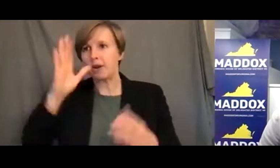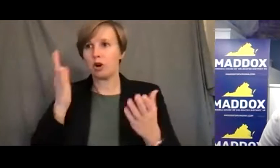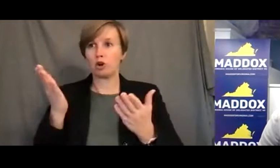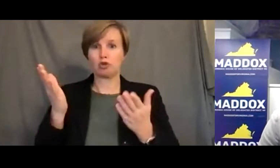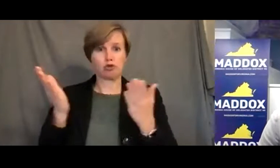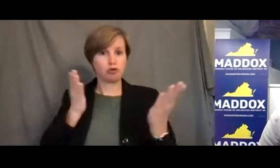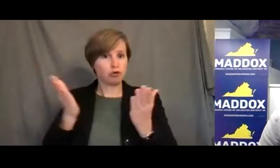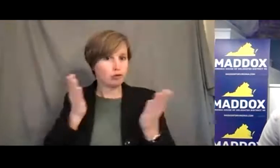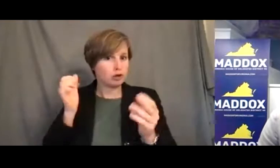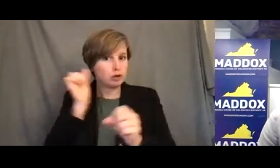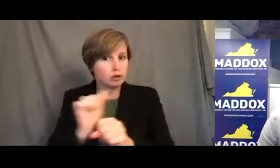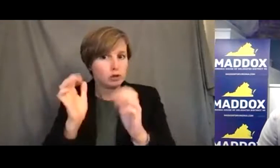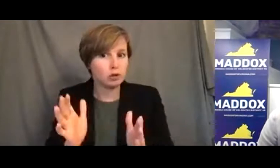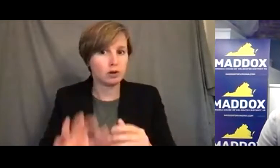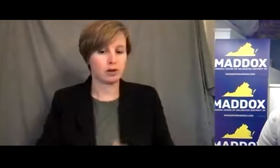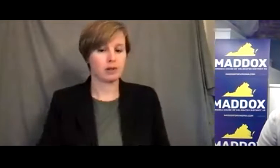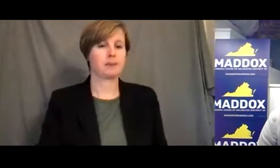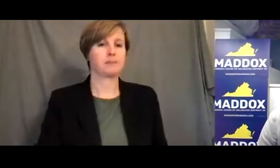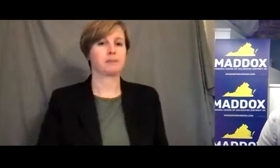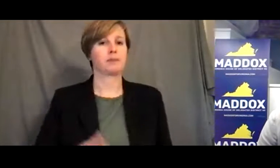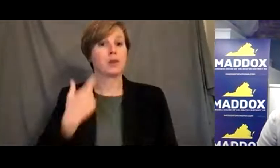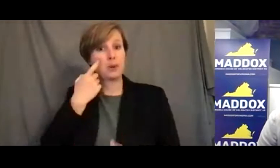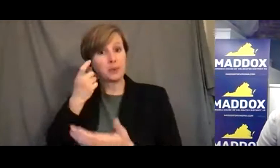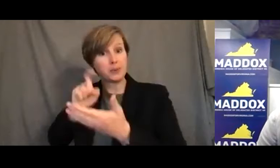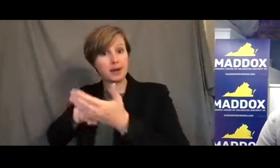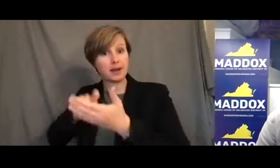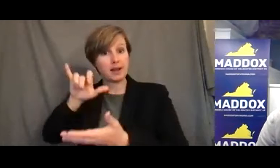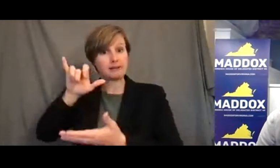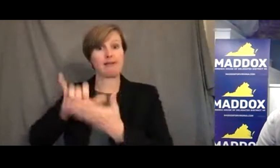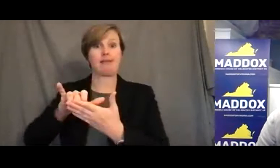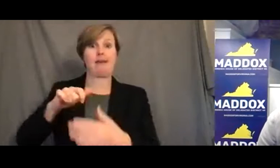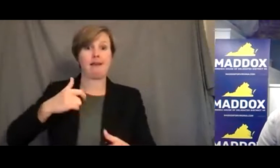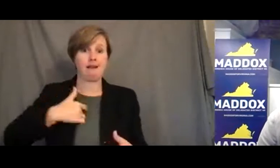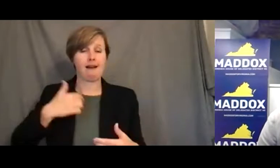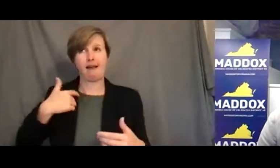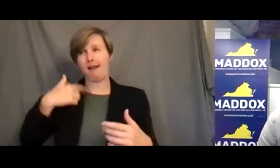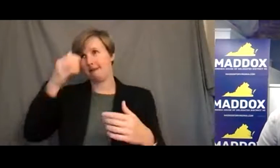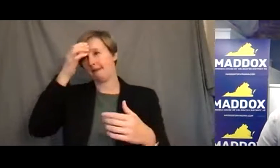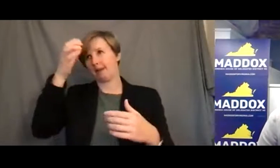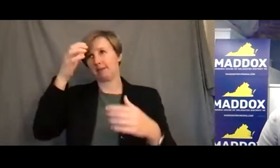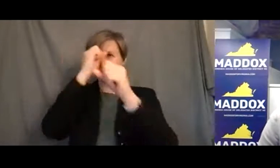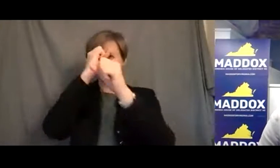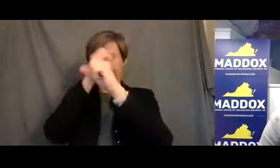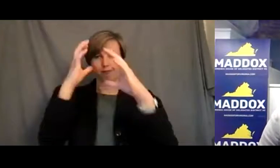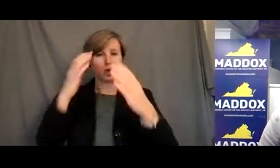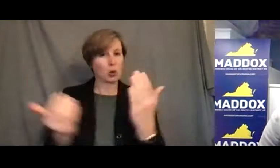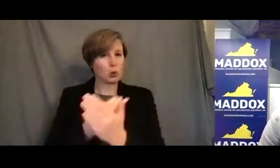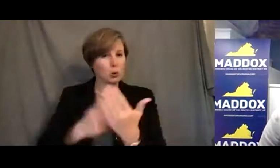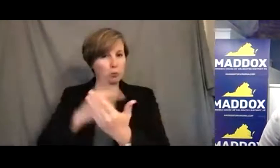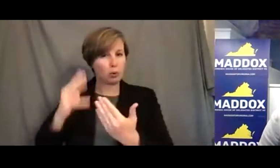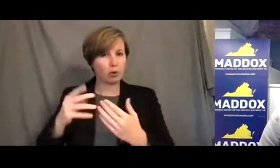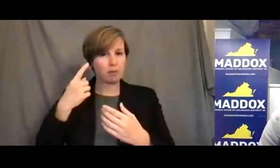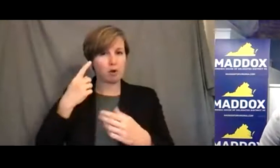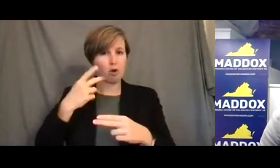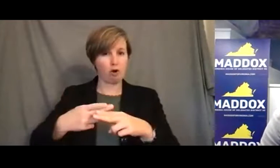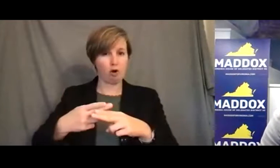personnel. And in recognition of that, I have conceptualized a new program called 4 for